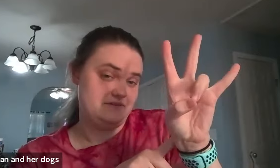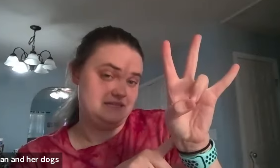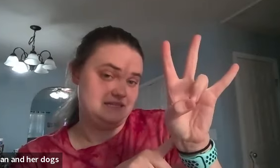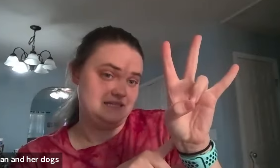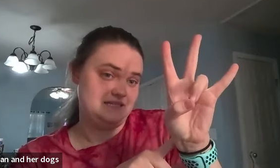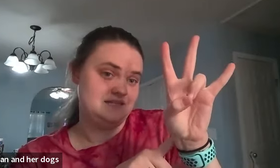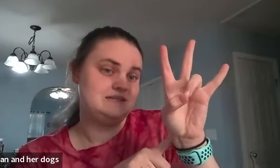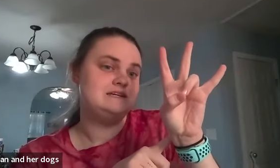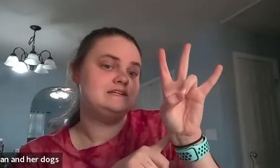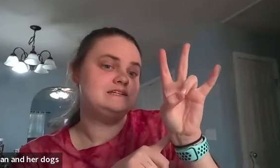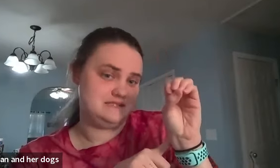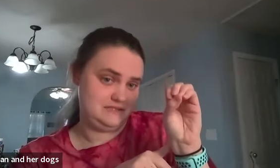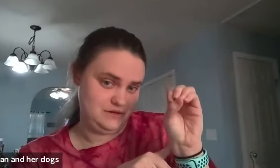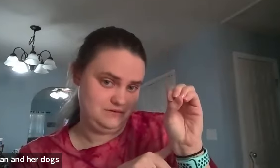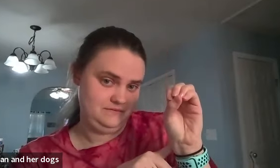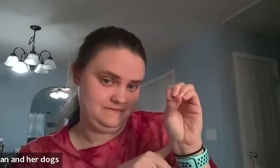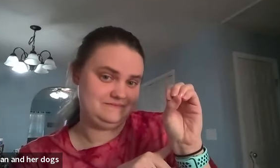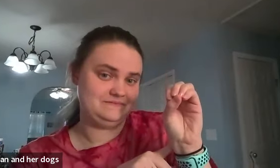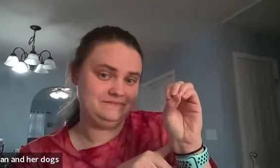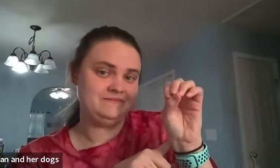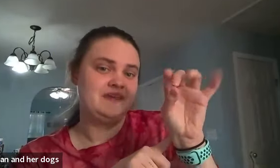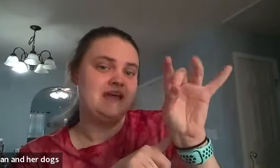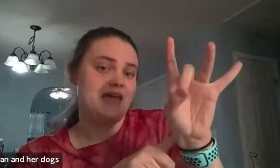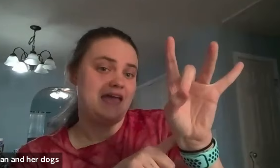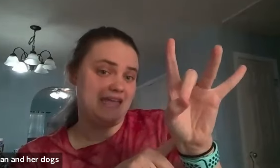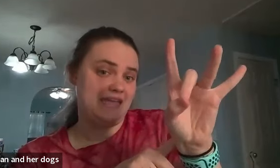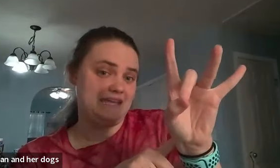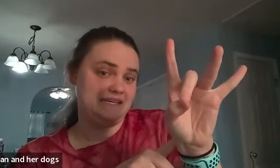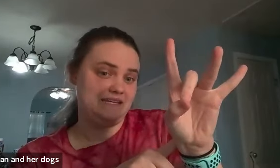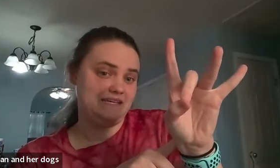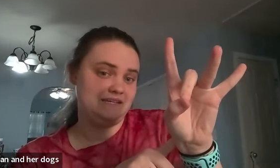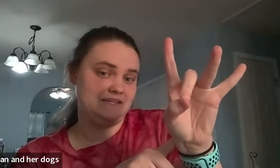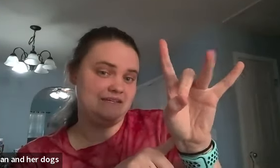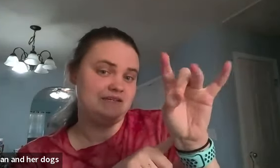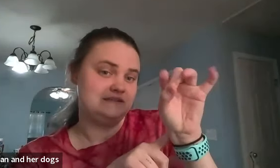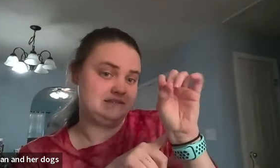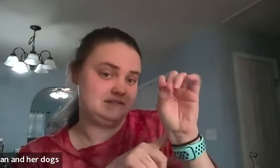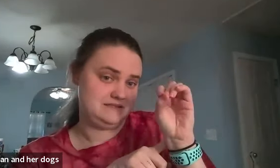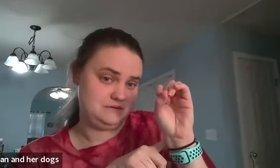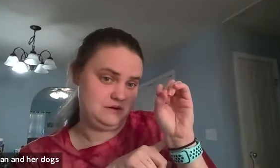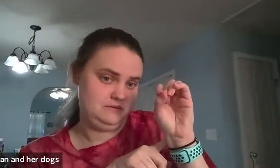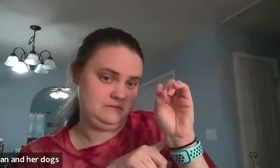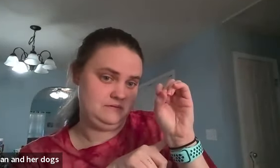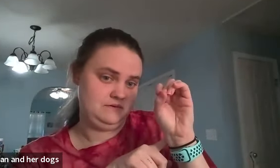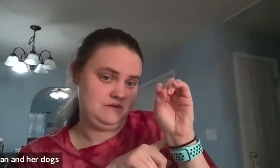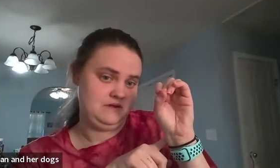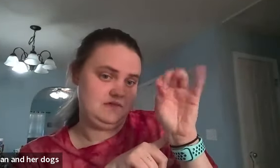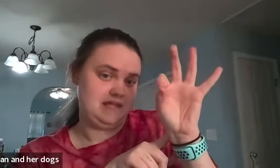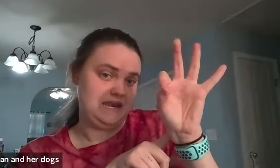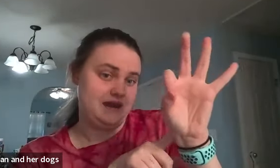70, 0. Mm-hmm. 80, 0. Then